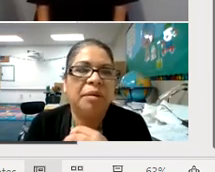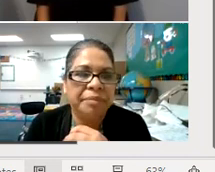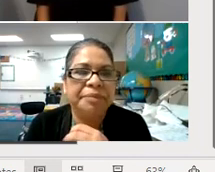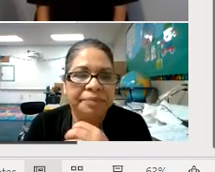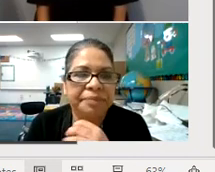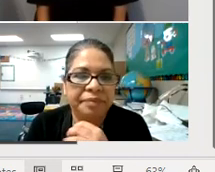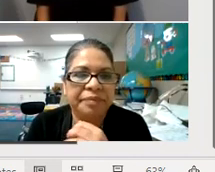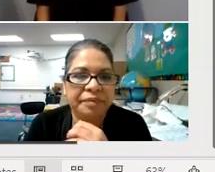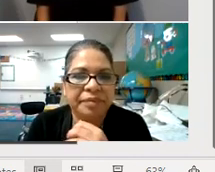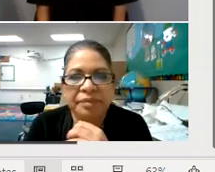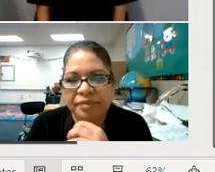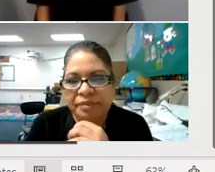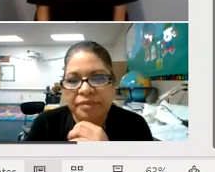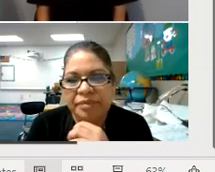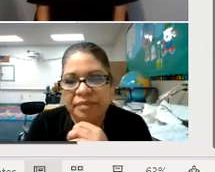Okay,